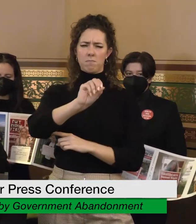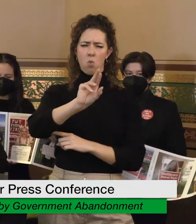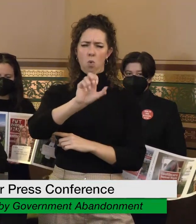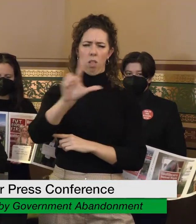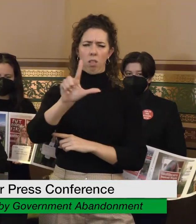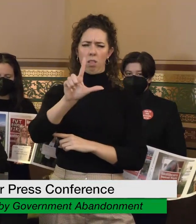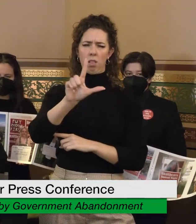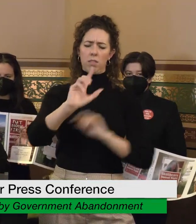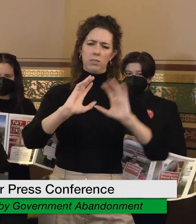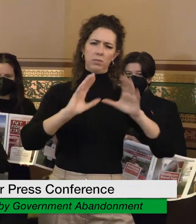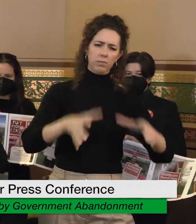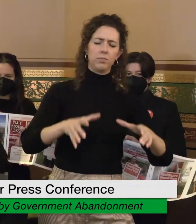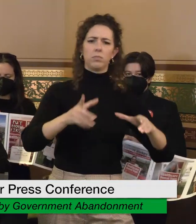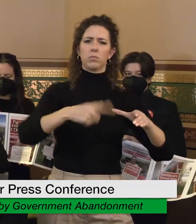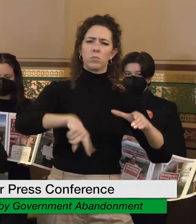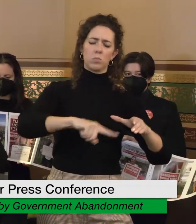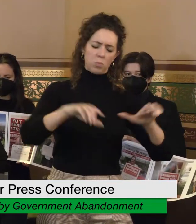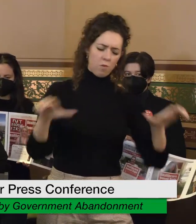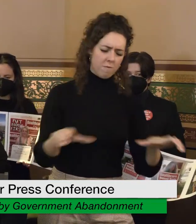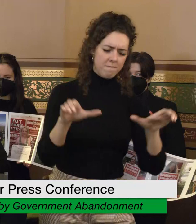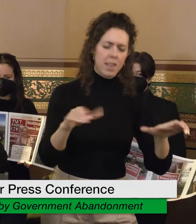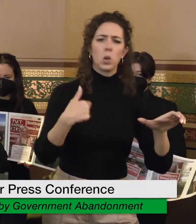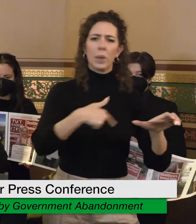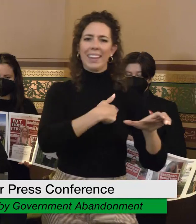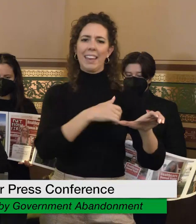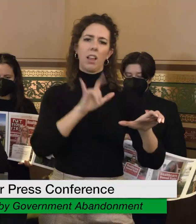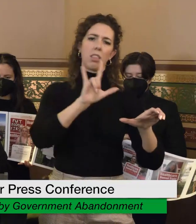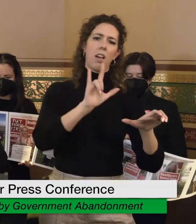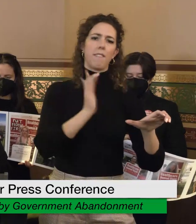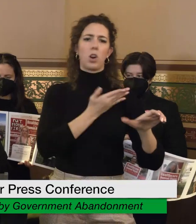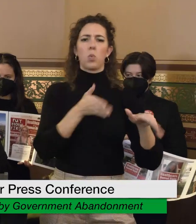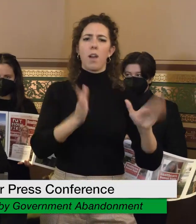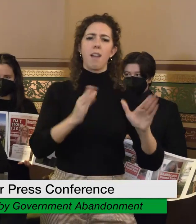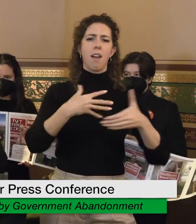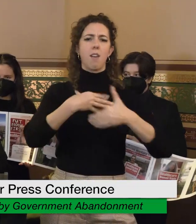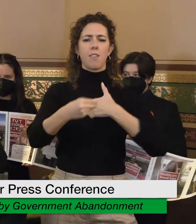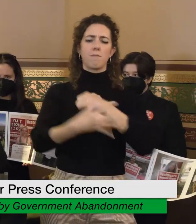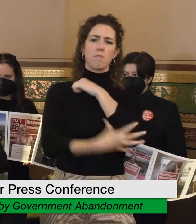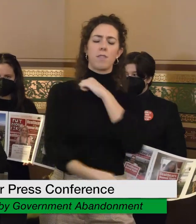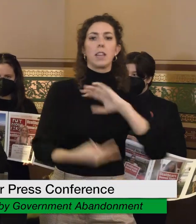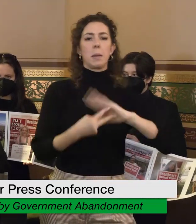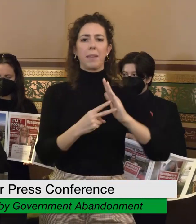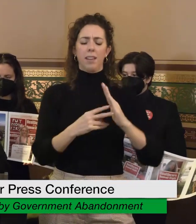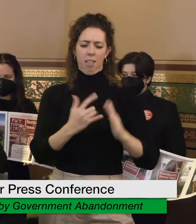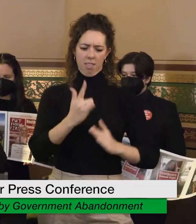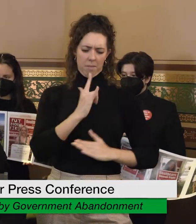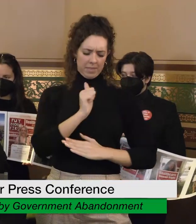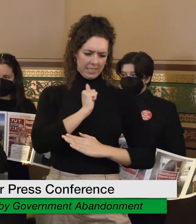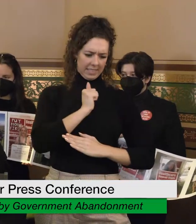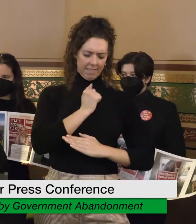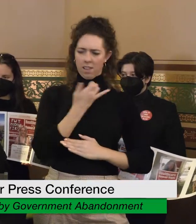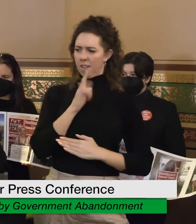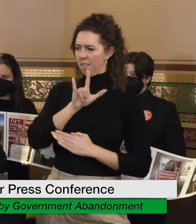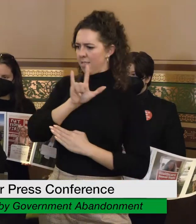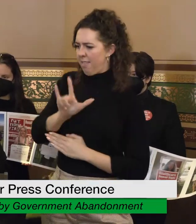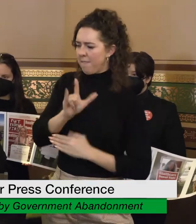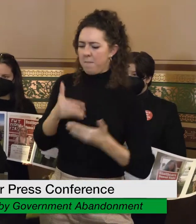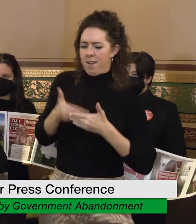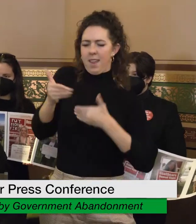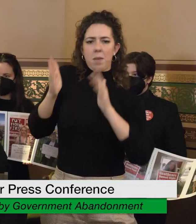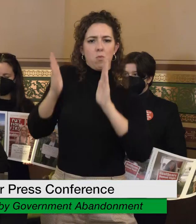our way out of poverty. Love yourself, and then turn around and love your neighbor with just that much